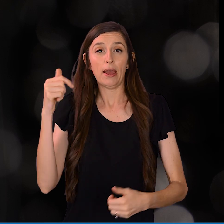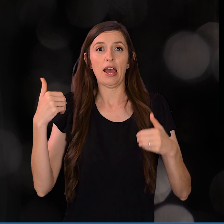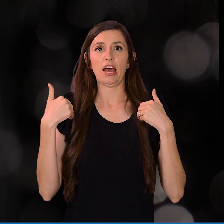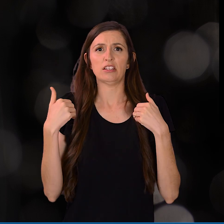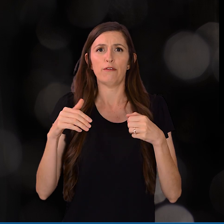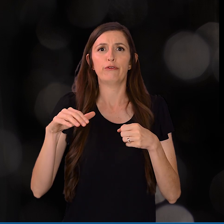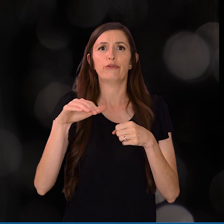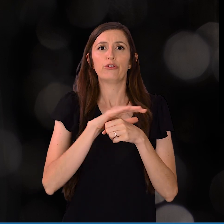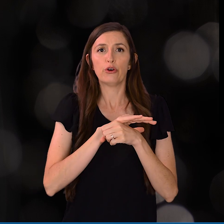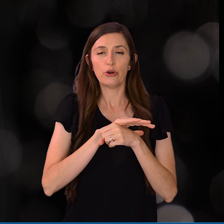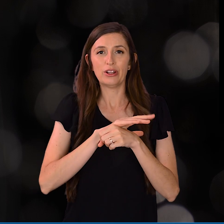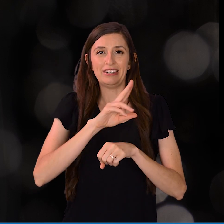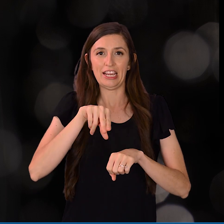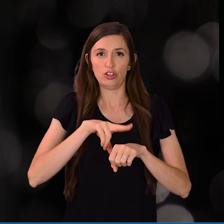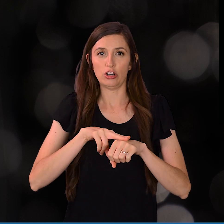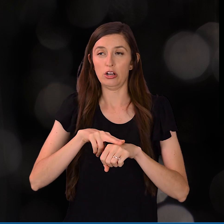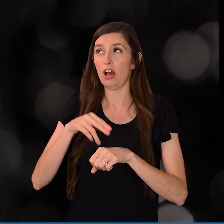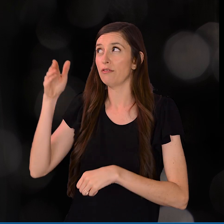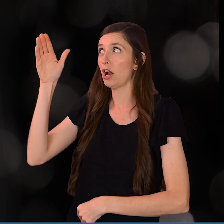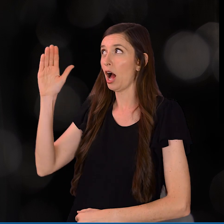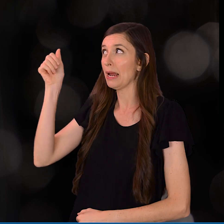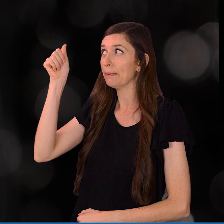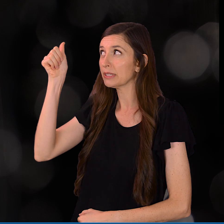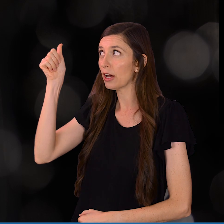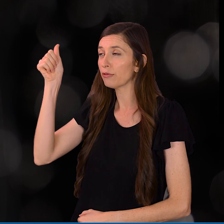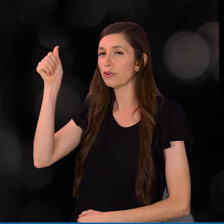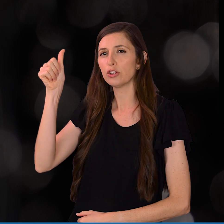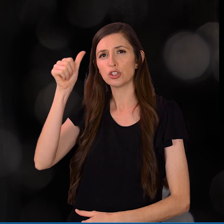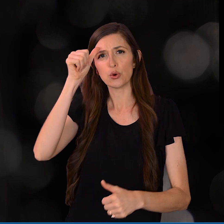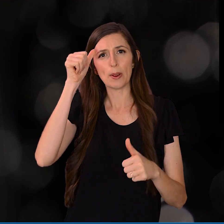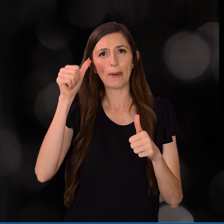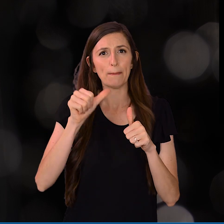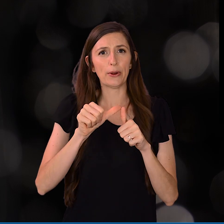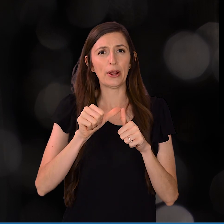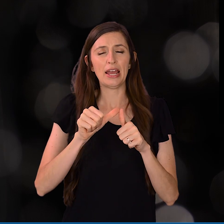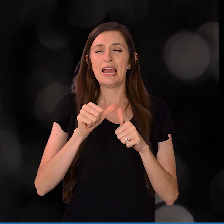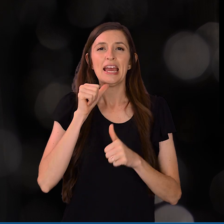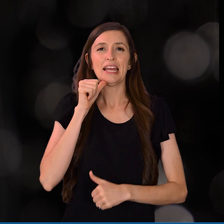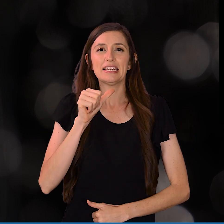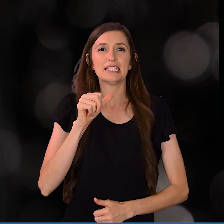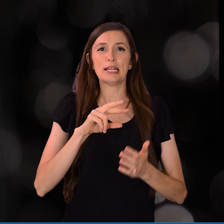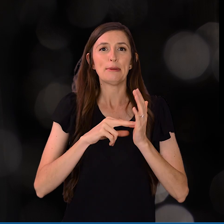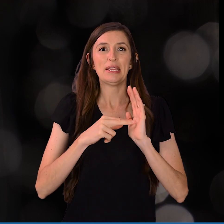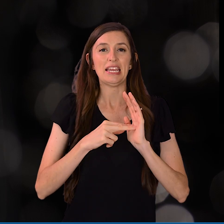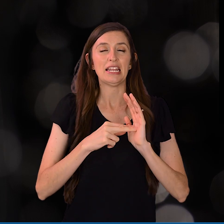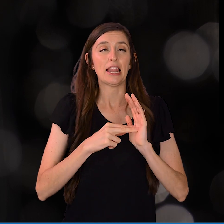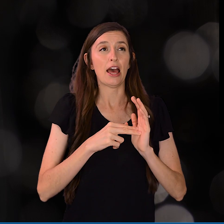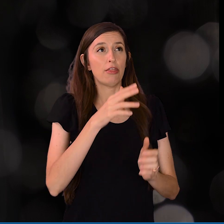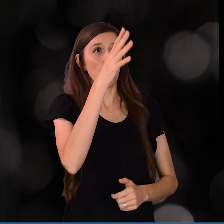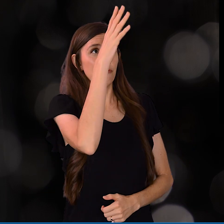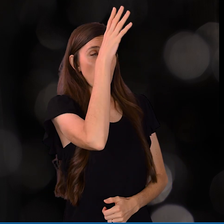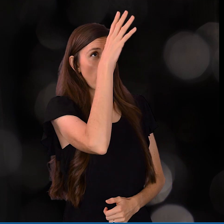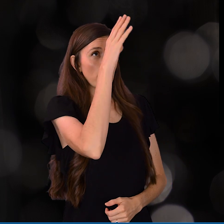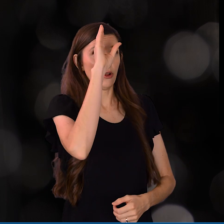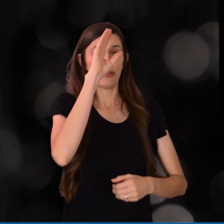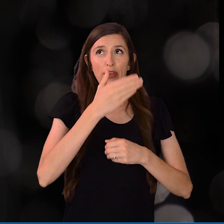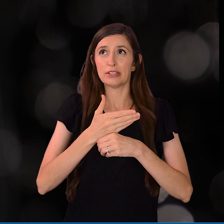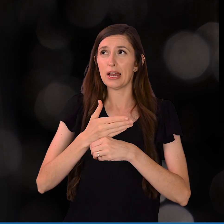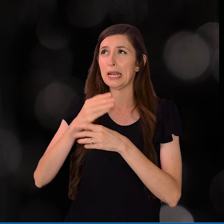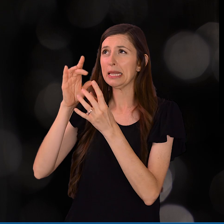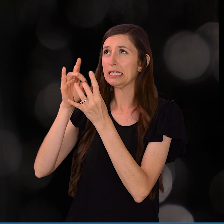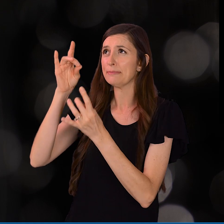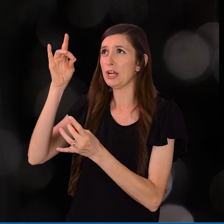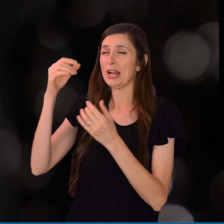because each possesses fully the one divine nature. So bear in mind, this means they don't possess, Father, Son, and Spirit